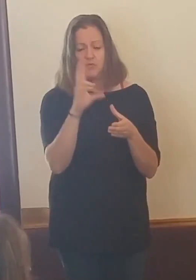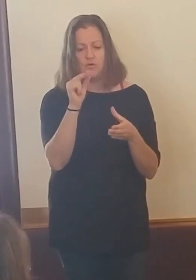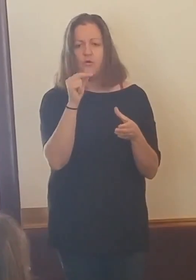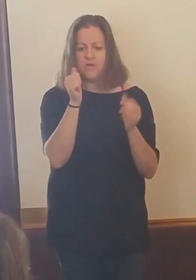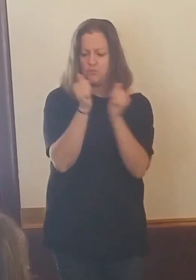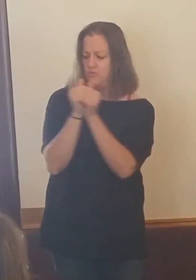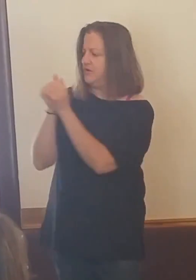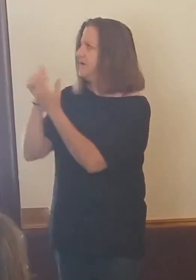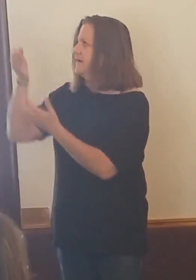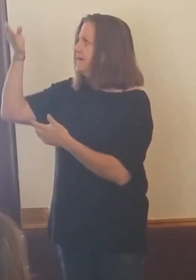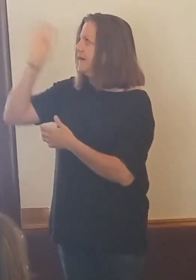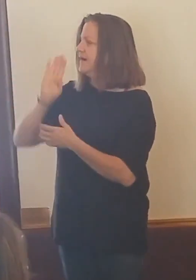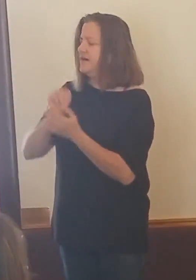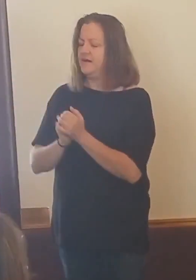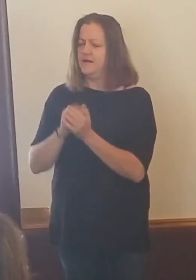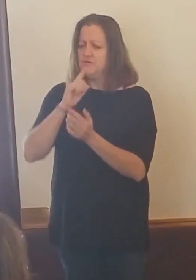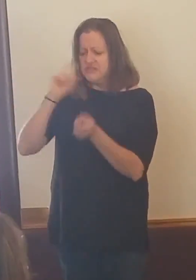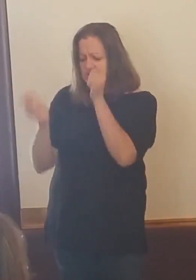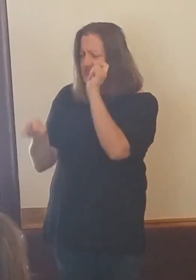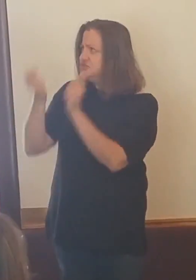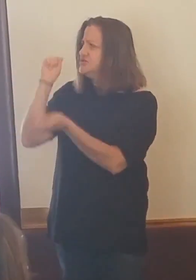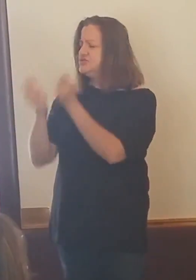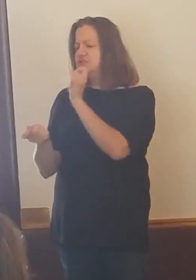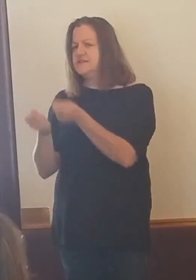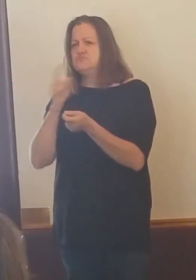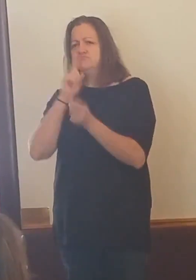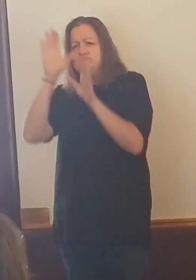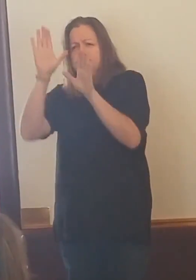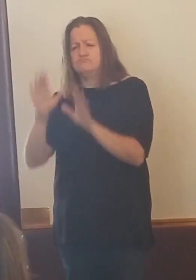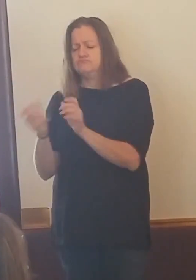it's dynamic with God. And not